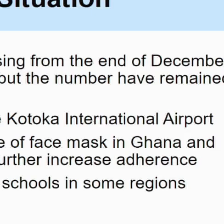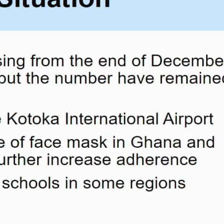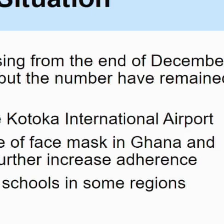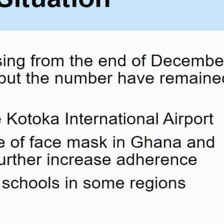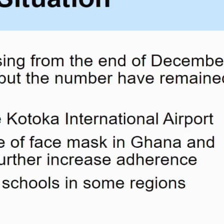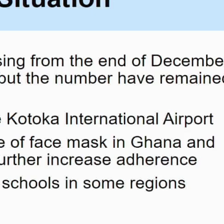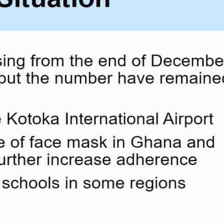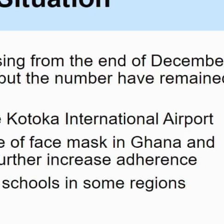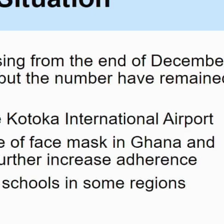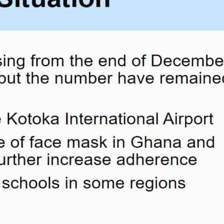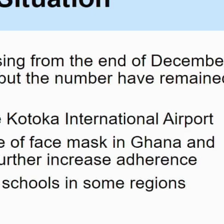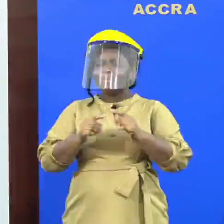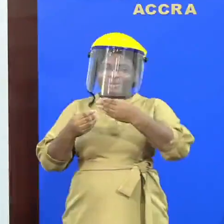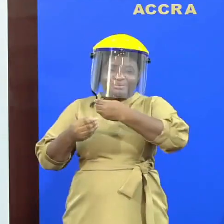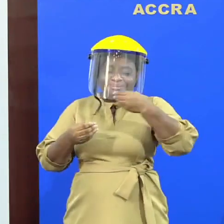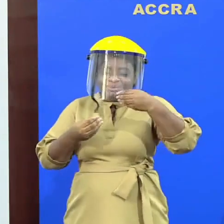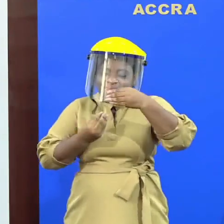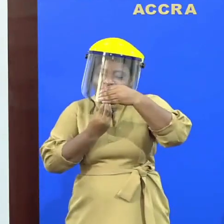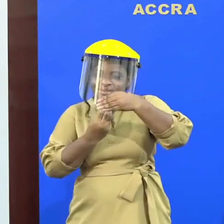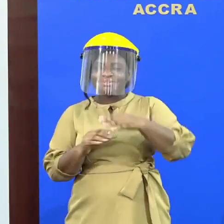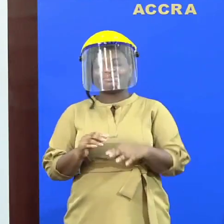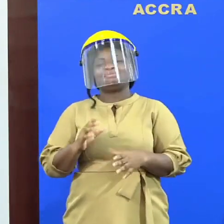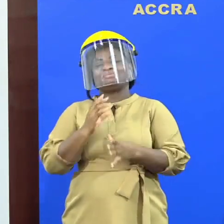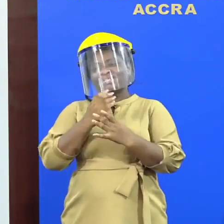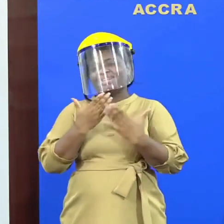mask back and take. Okay, thank you very much.